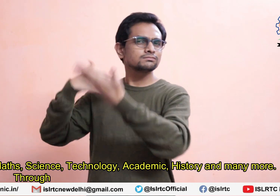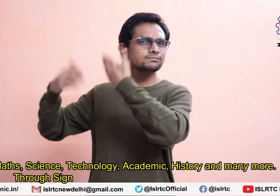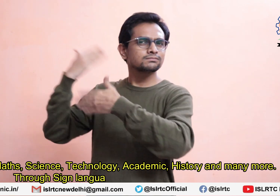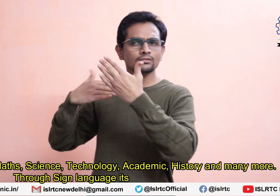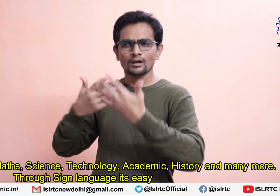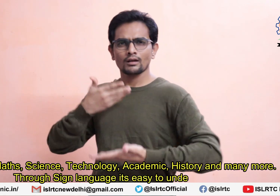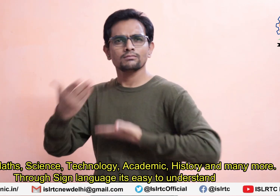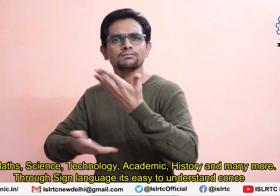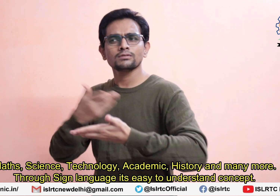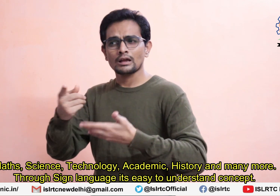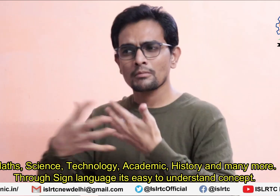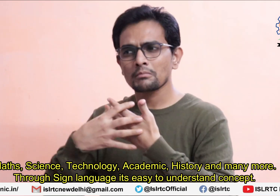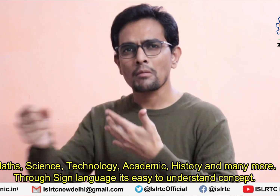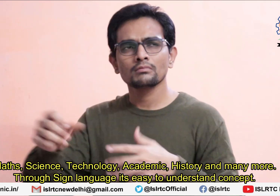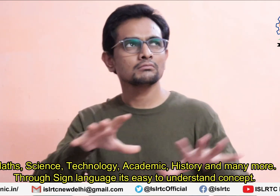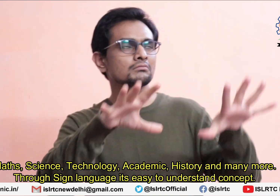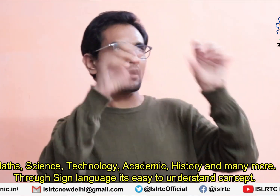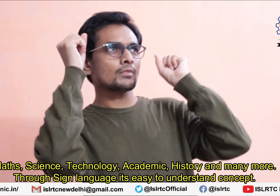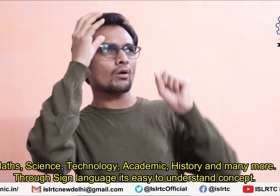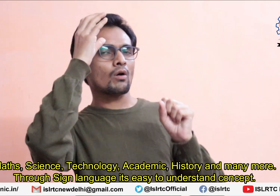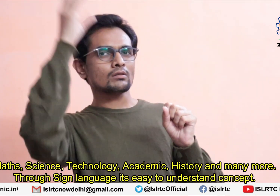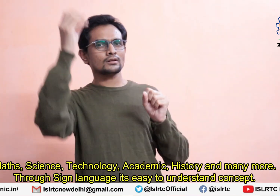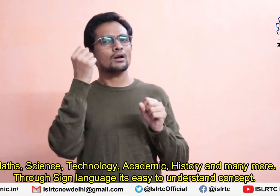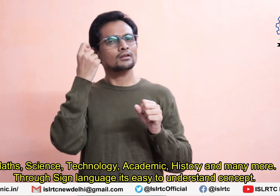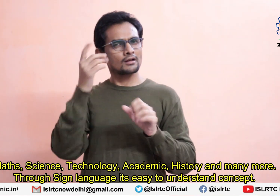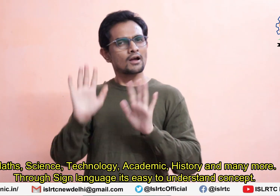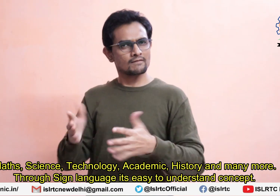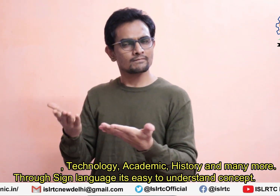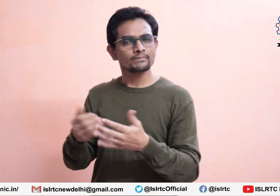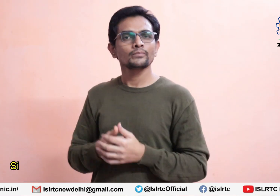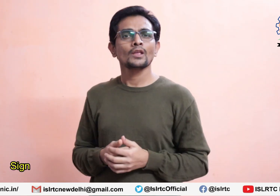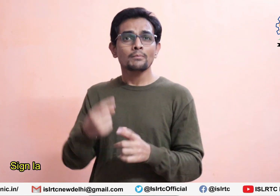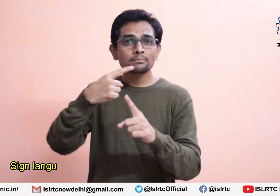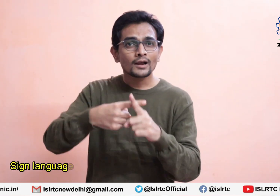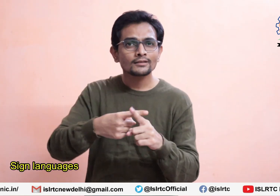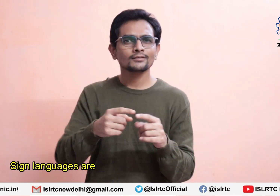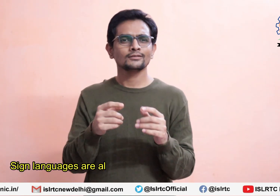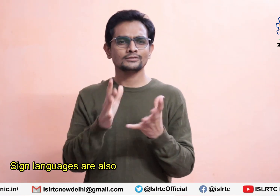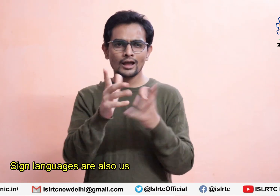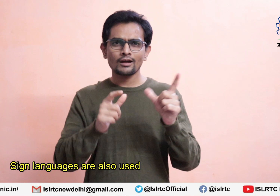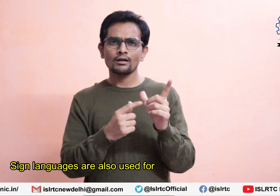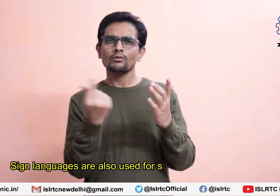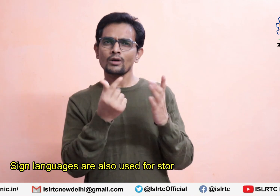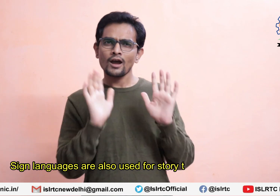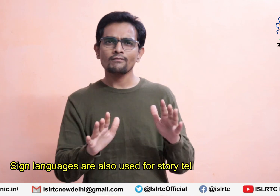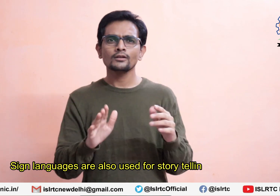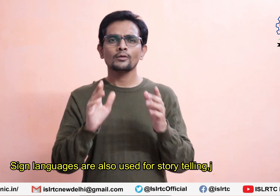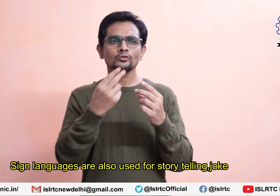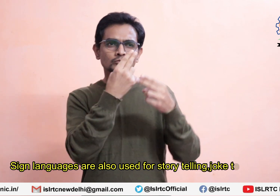history and many more. Through sign language, it's easy to understand concept. Sign languages